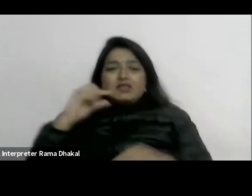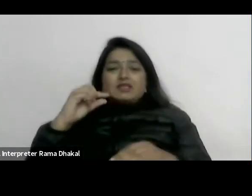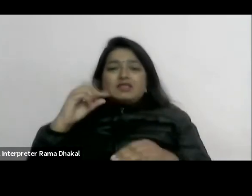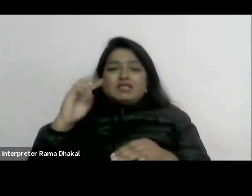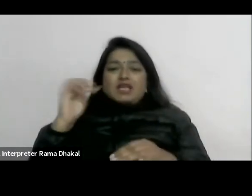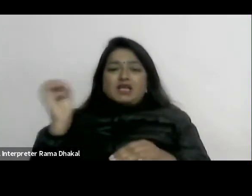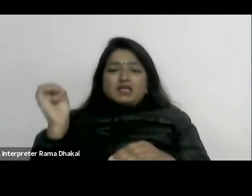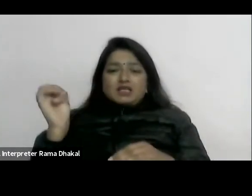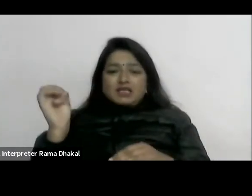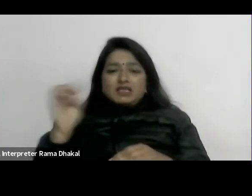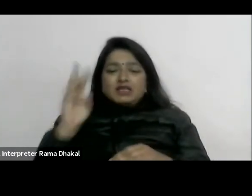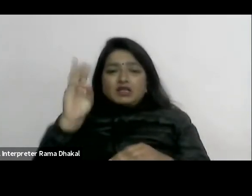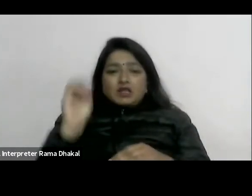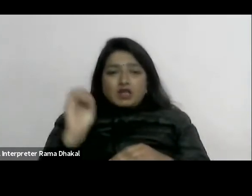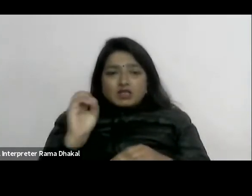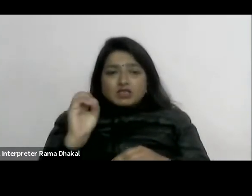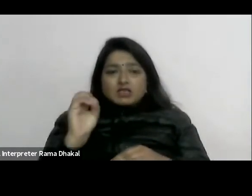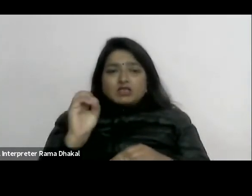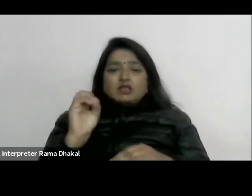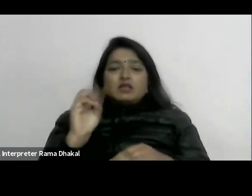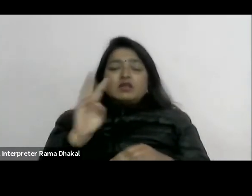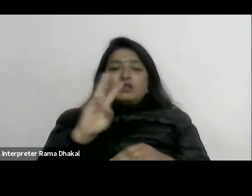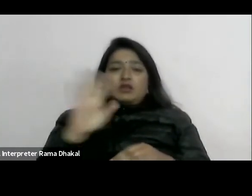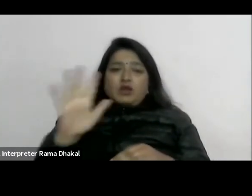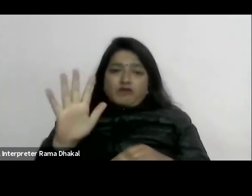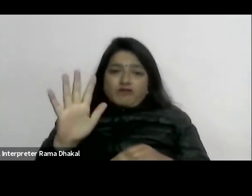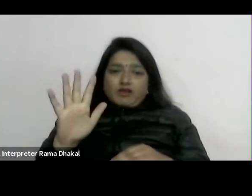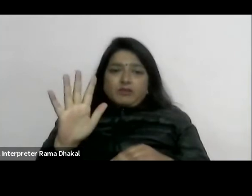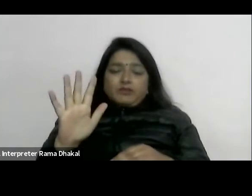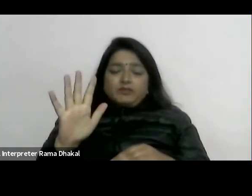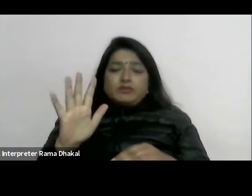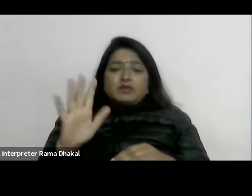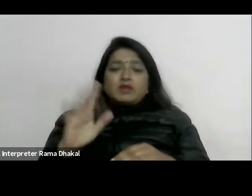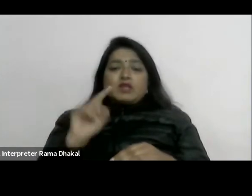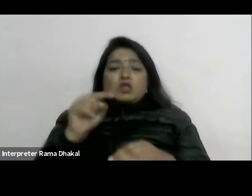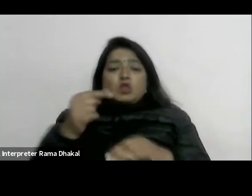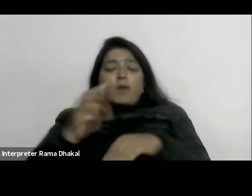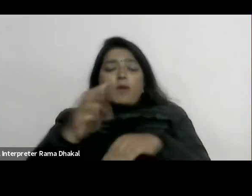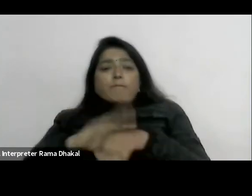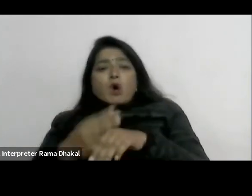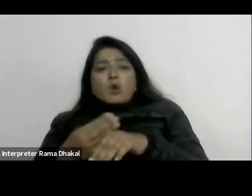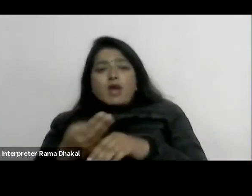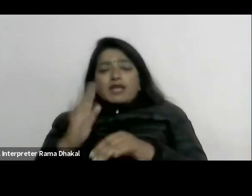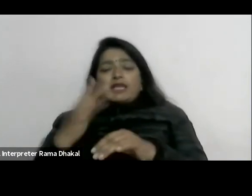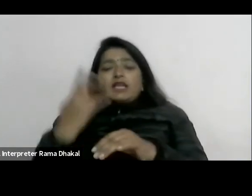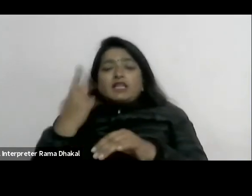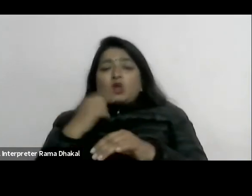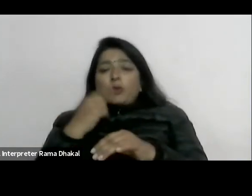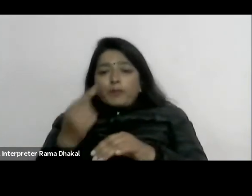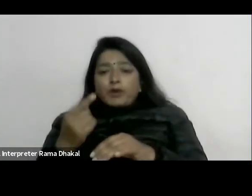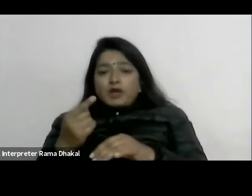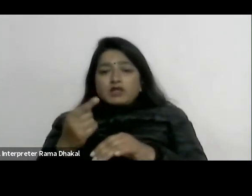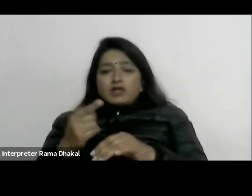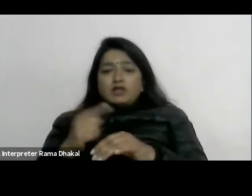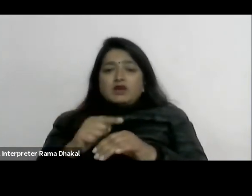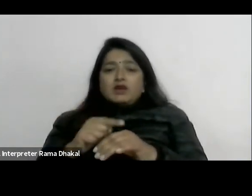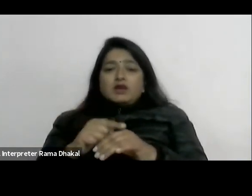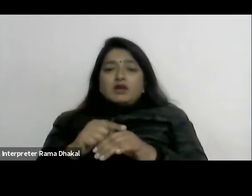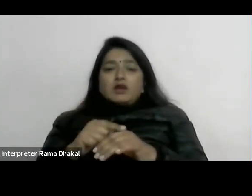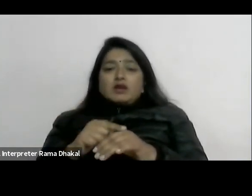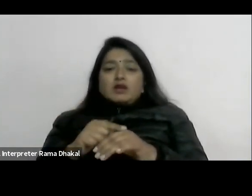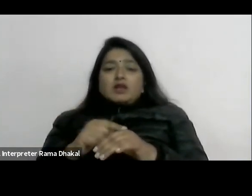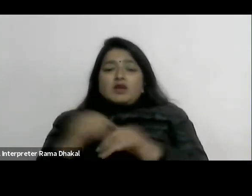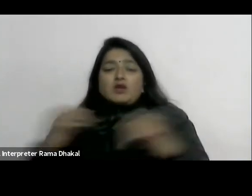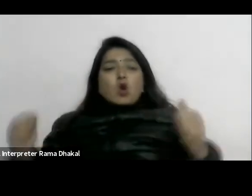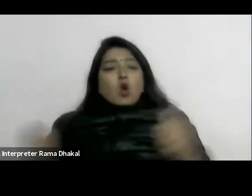recently GR 30 or GR 35. And the opportunity to share lived experiences about